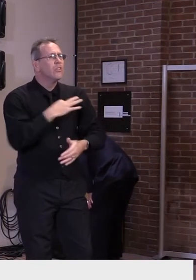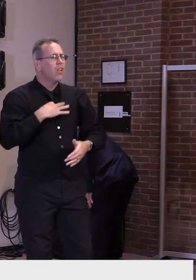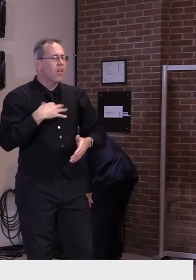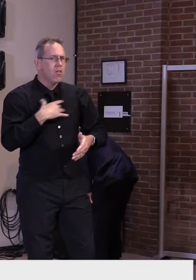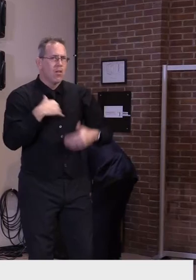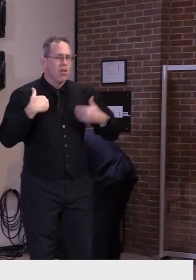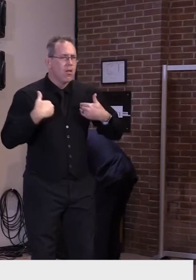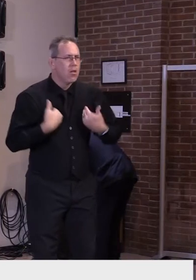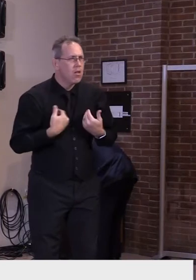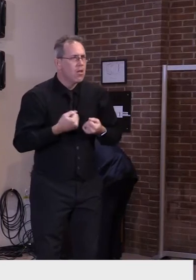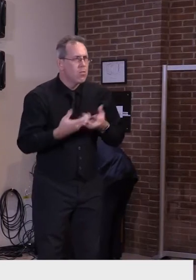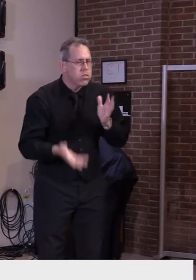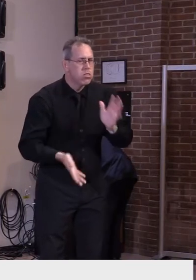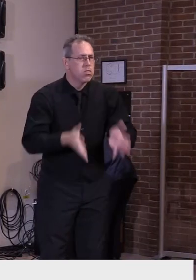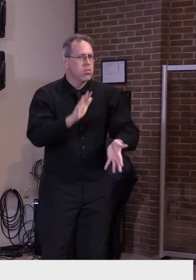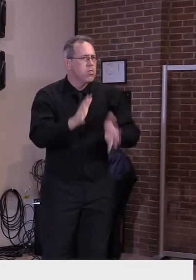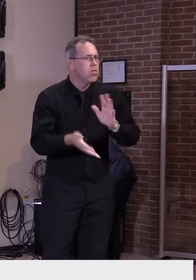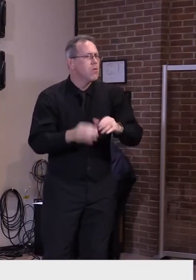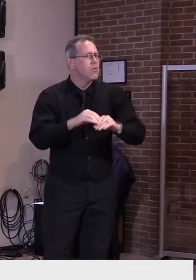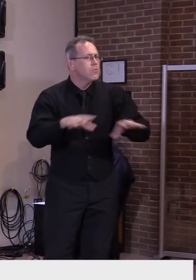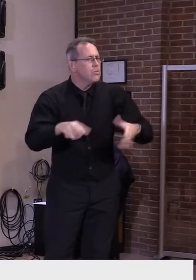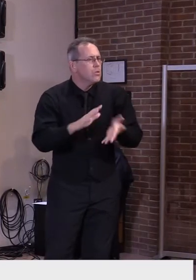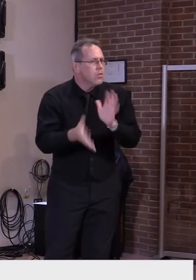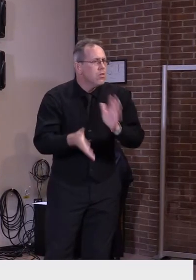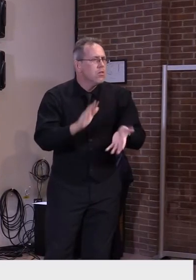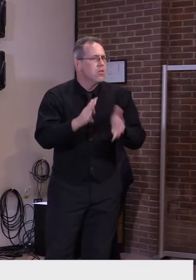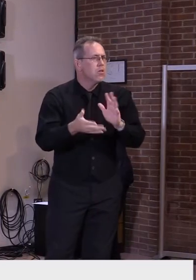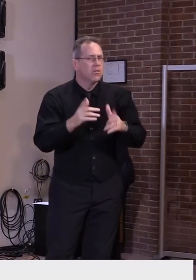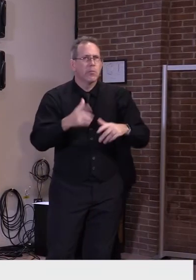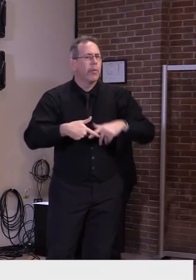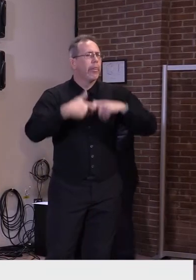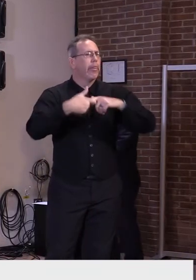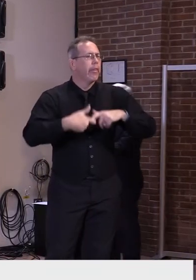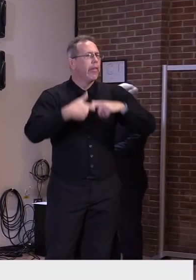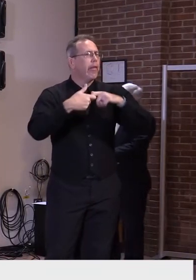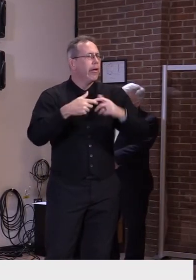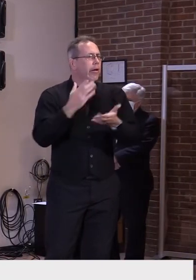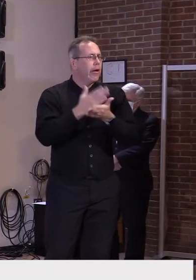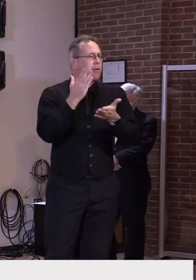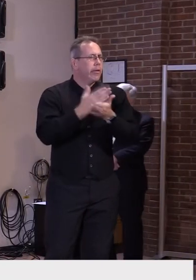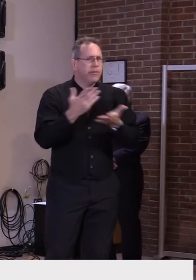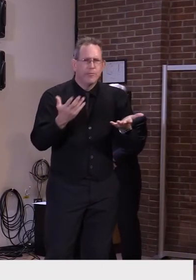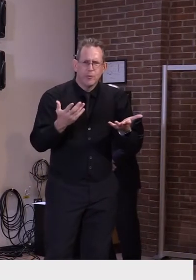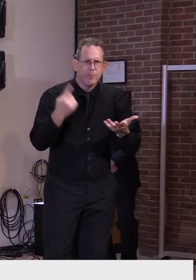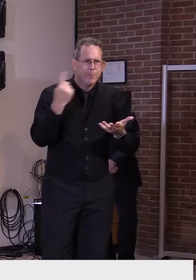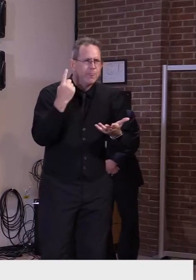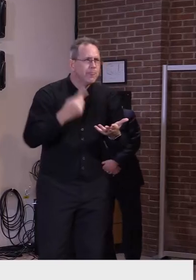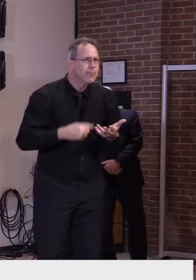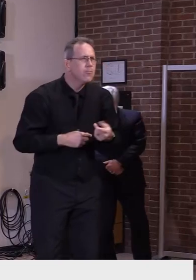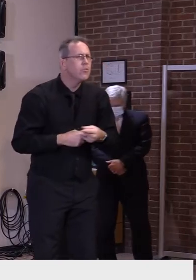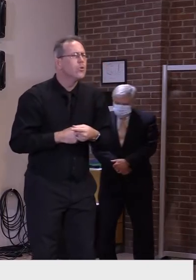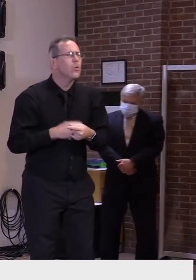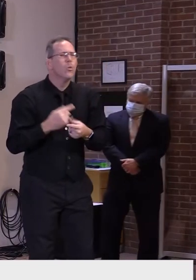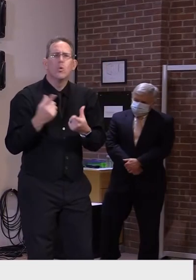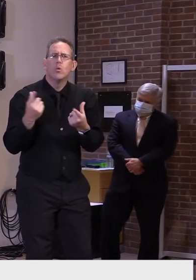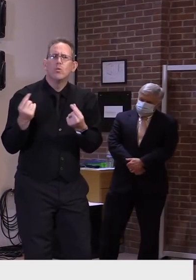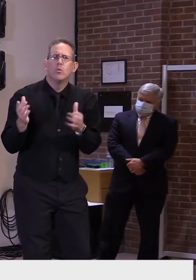dealing with that fatigue now, and what resources are available to them? And do schools have latitude to shift to remote learning and still meet